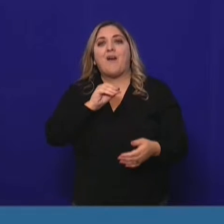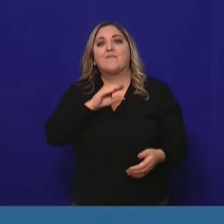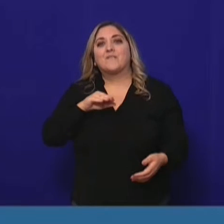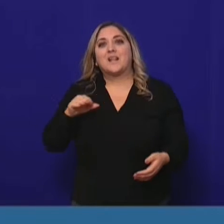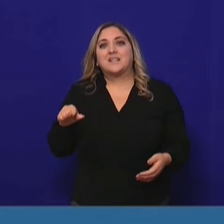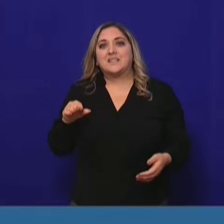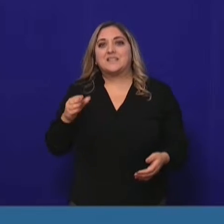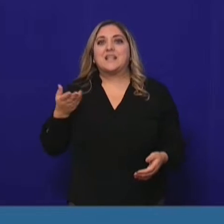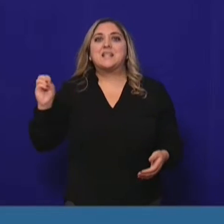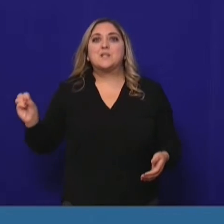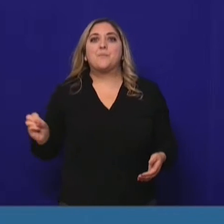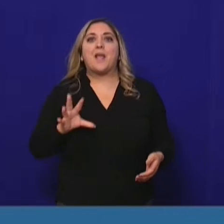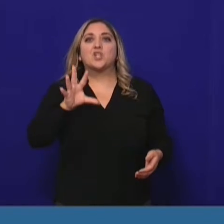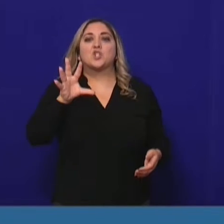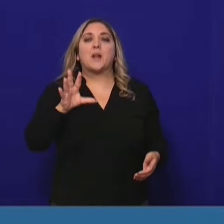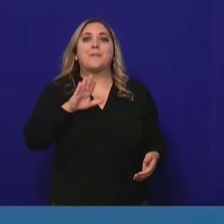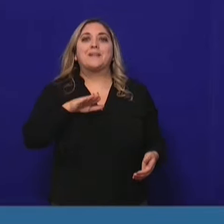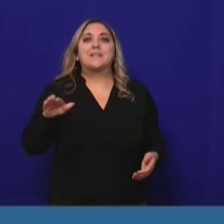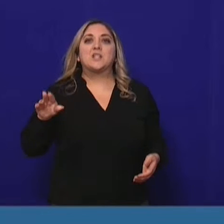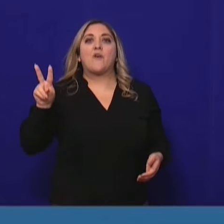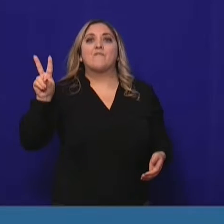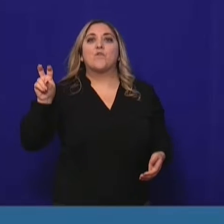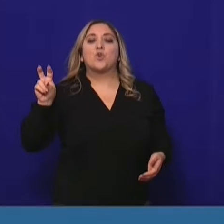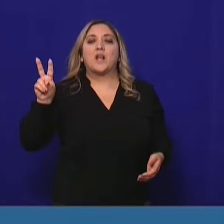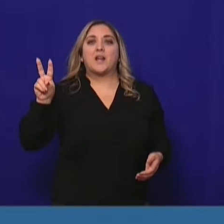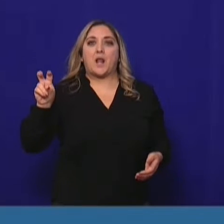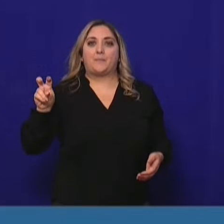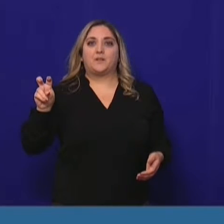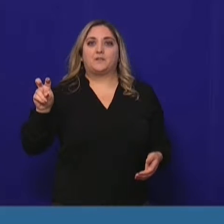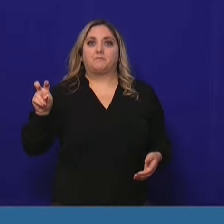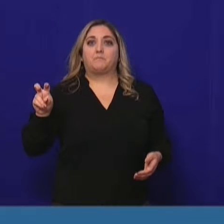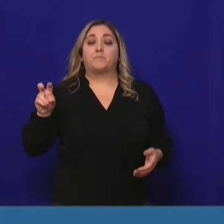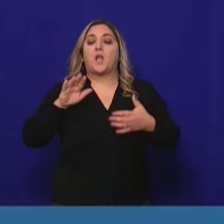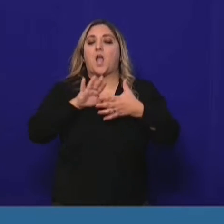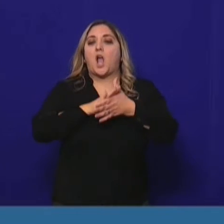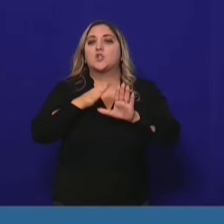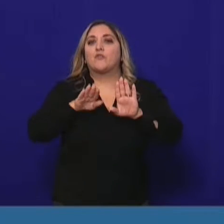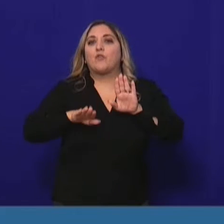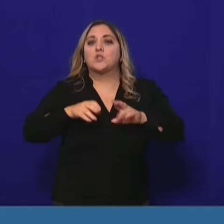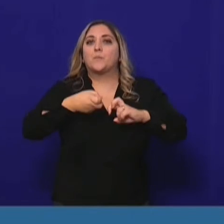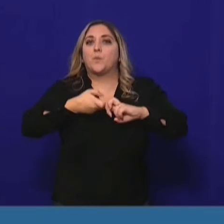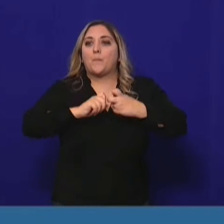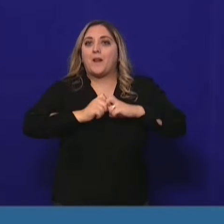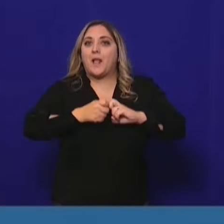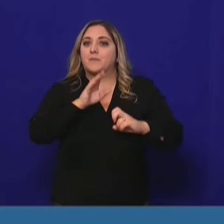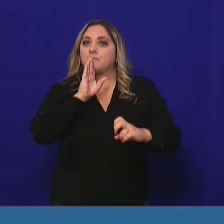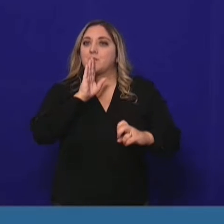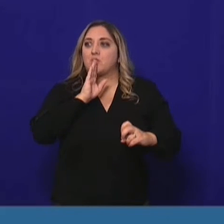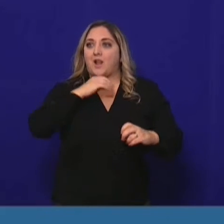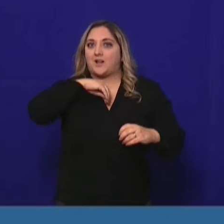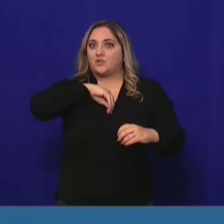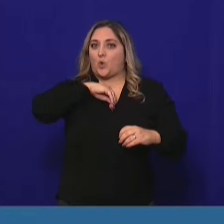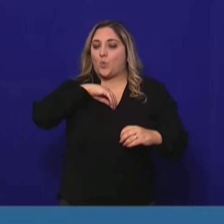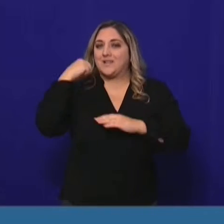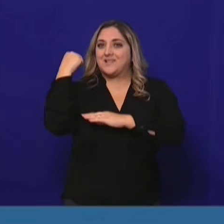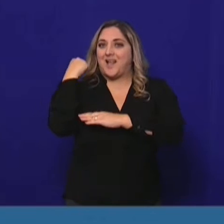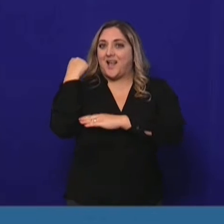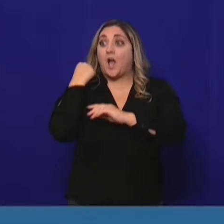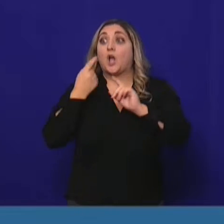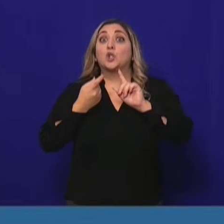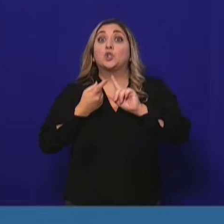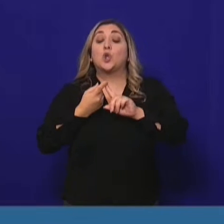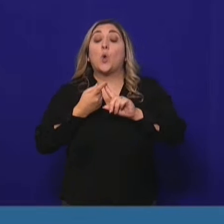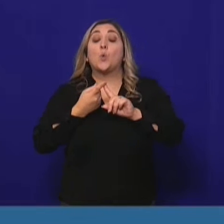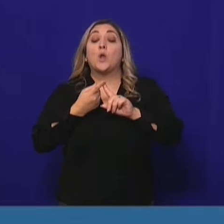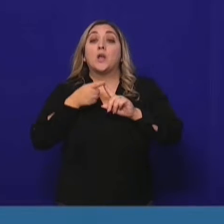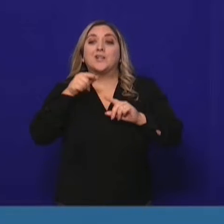il-sezzjoni tal-popolazzjoni li l-iktar huma vulnerabbli kemm minħabba l-kondizzjonijiet tagħhom u kif ukoll minħabba li huma jkunu jaħdmu